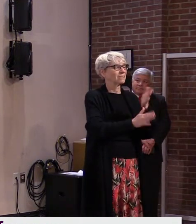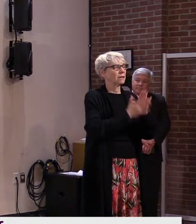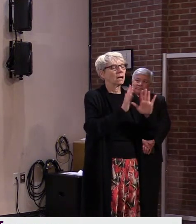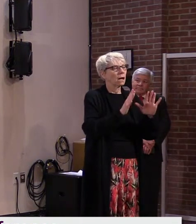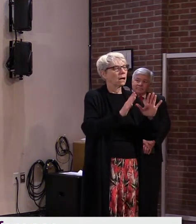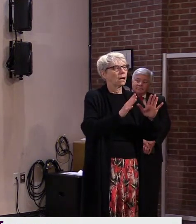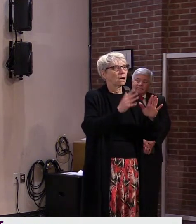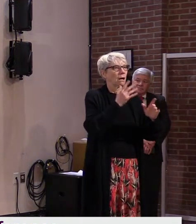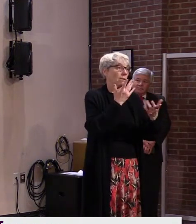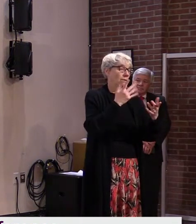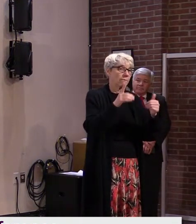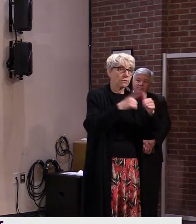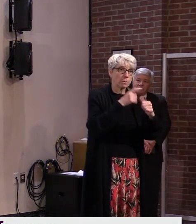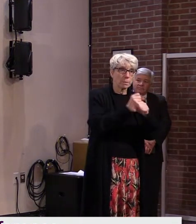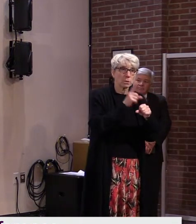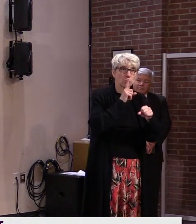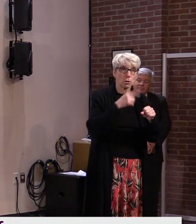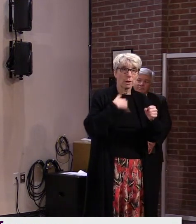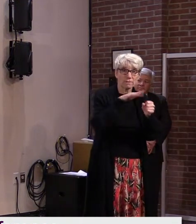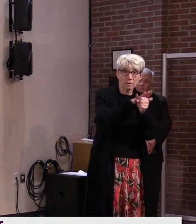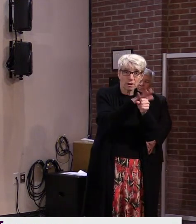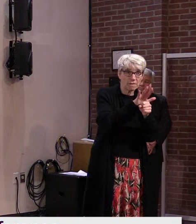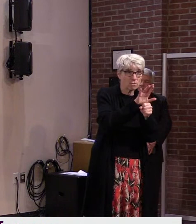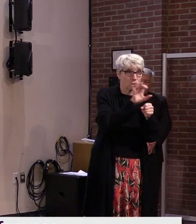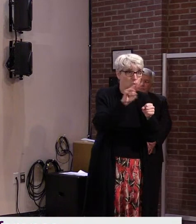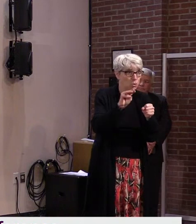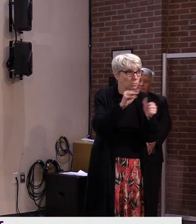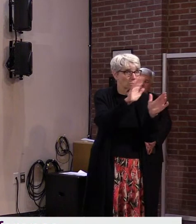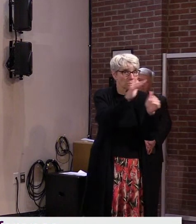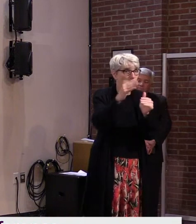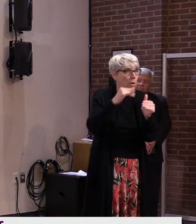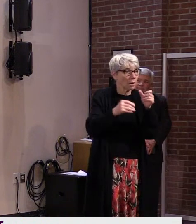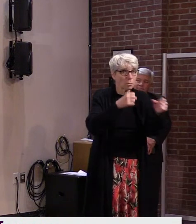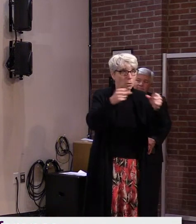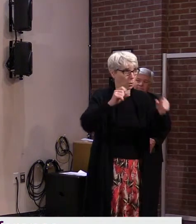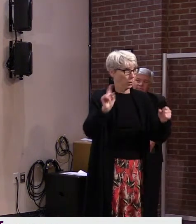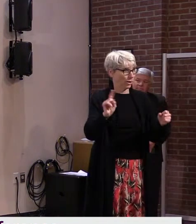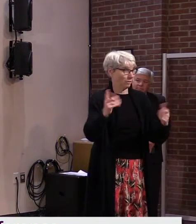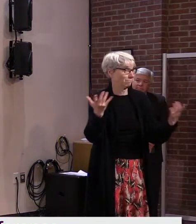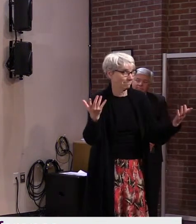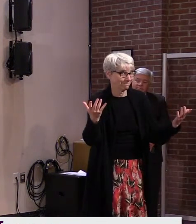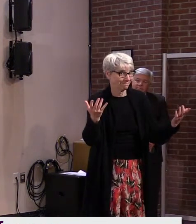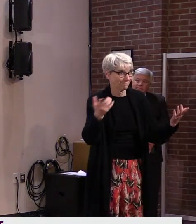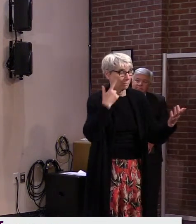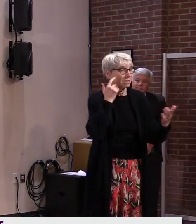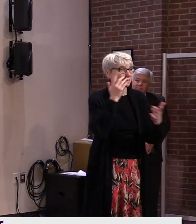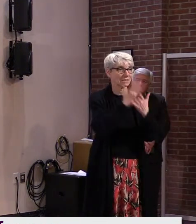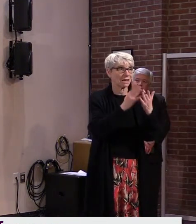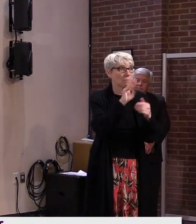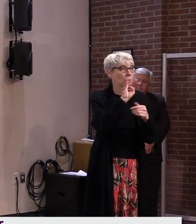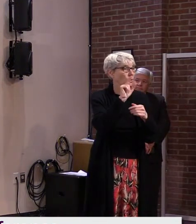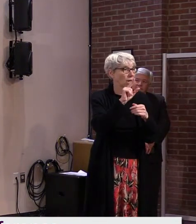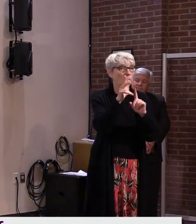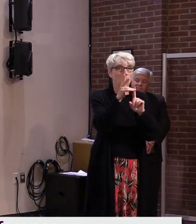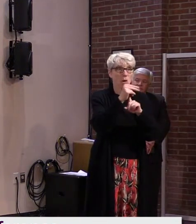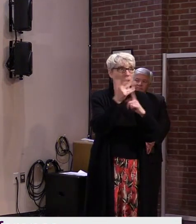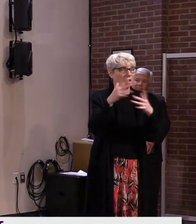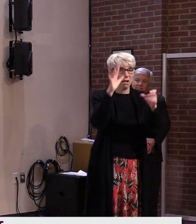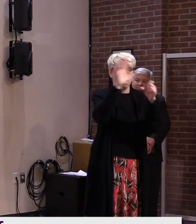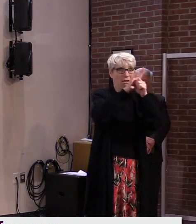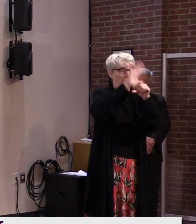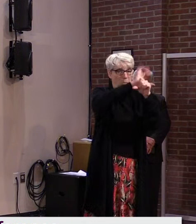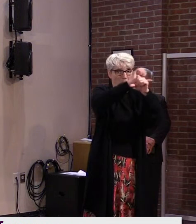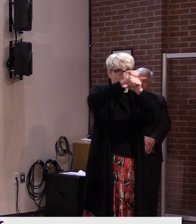units available. We have to see what the demand is, where we can